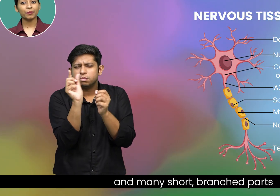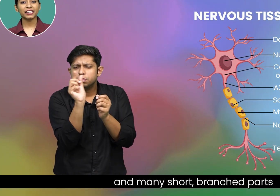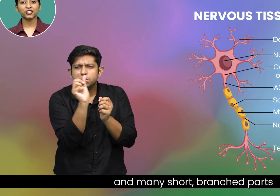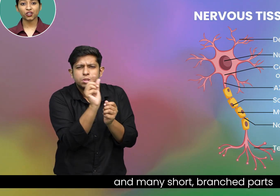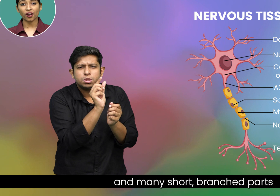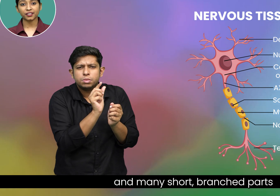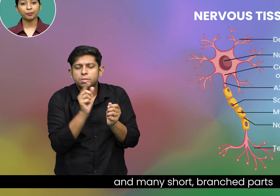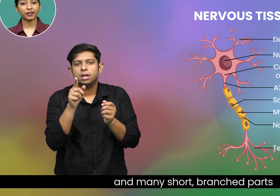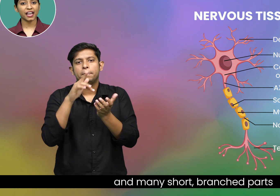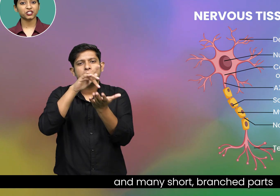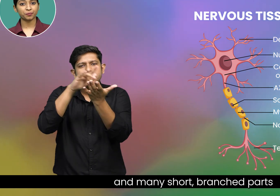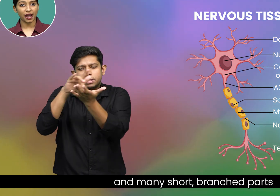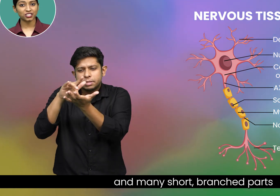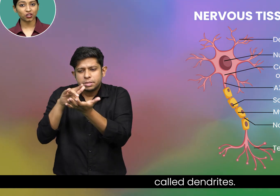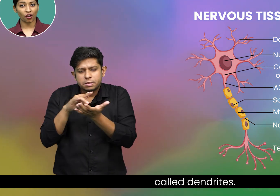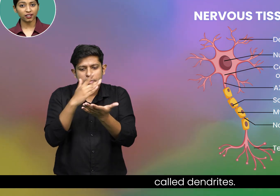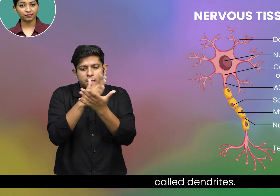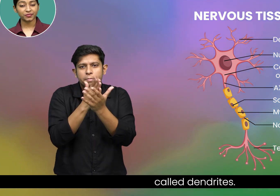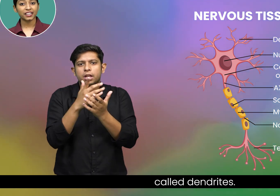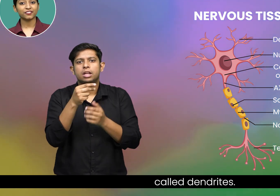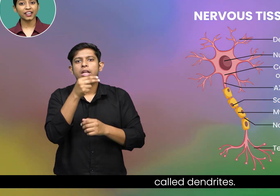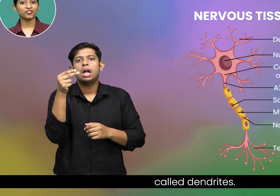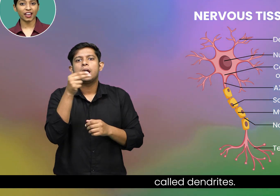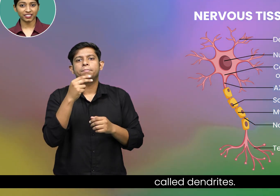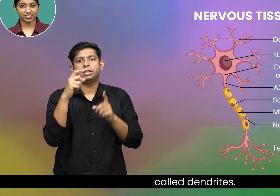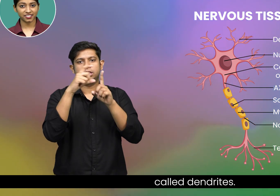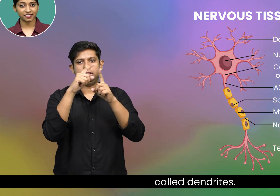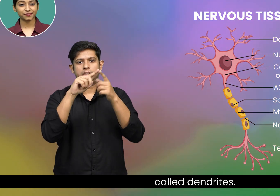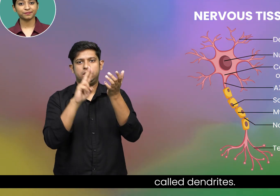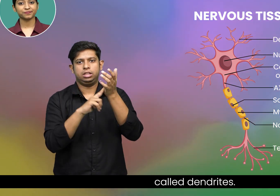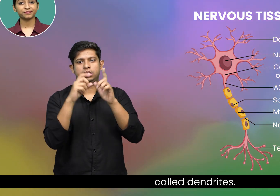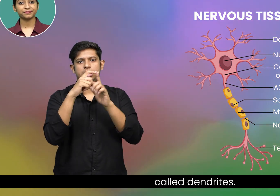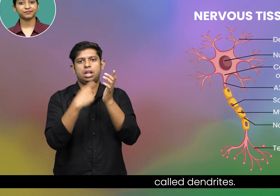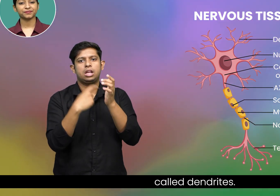and many short branched parts called dendrites.